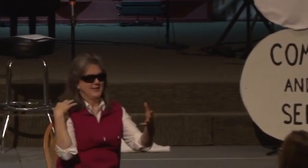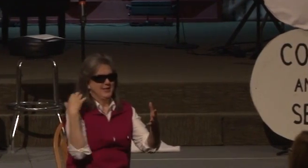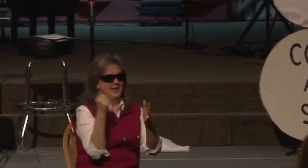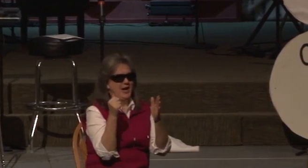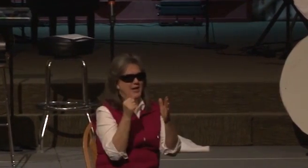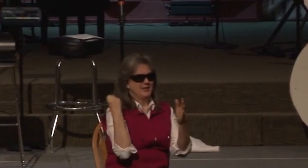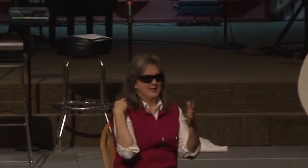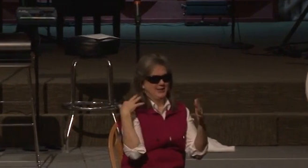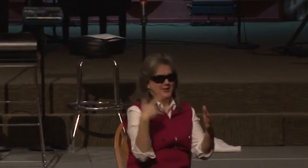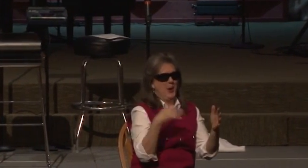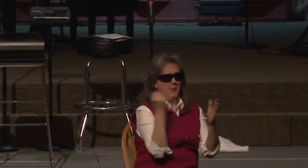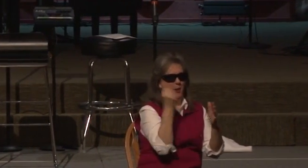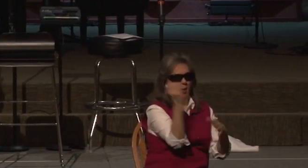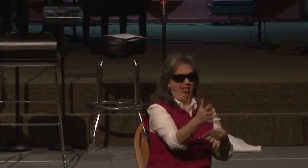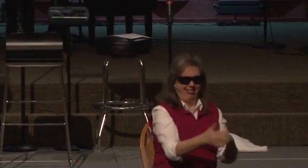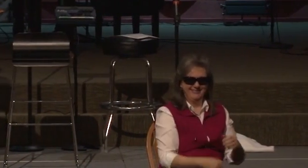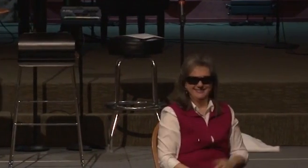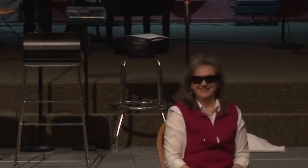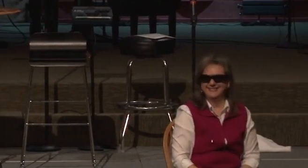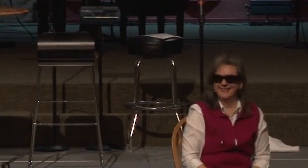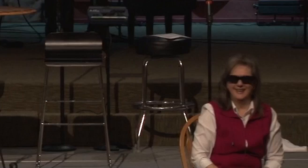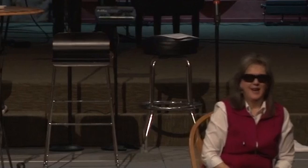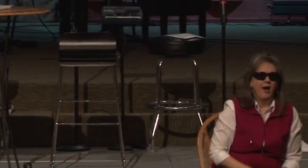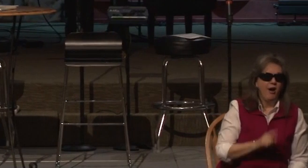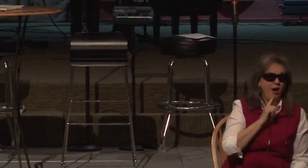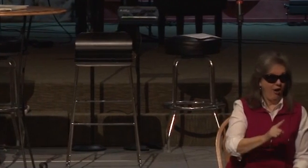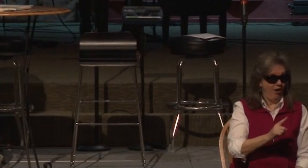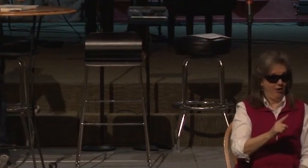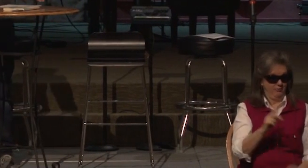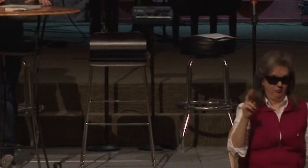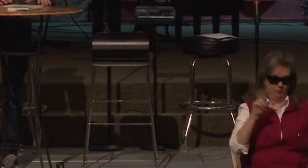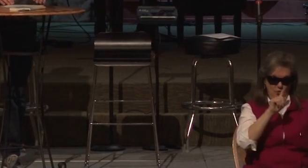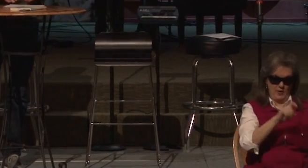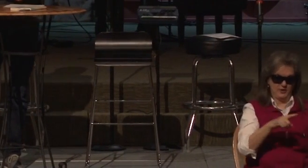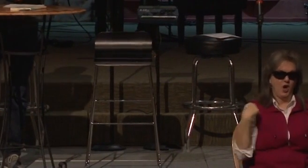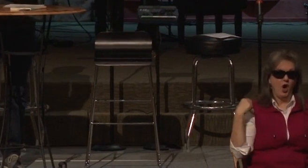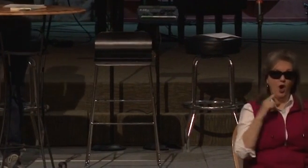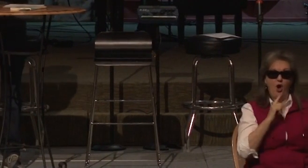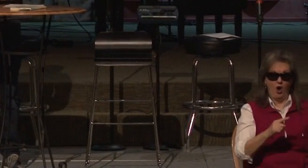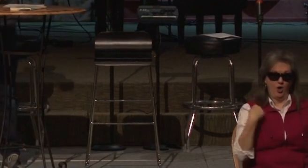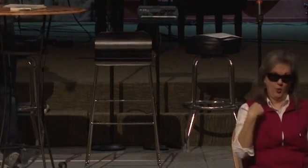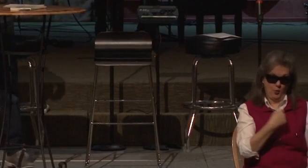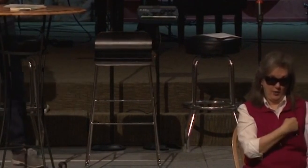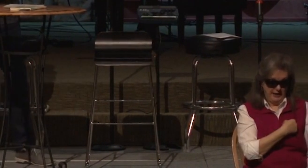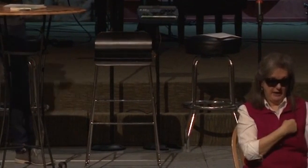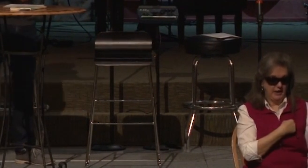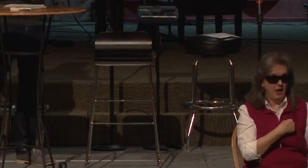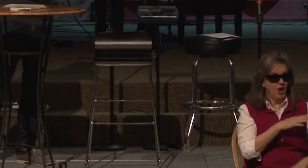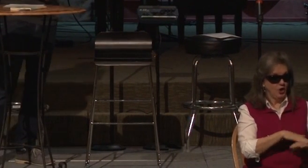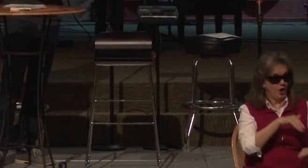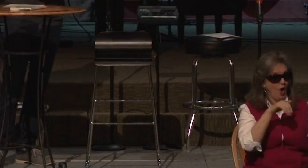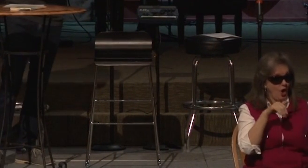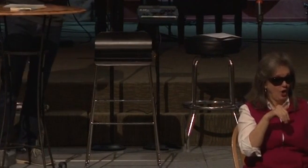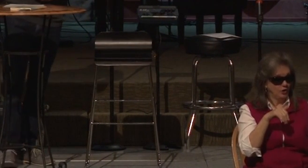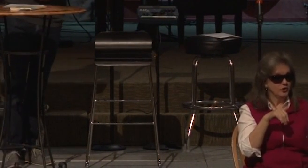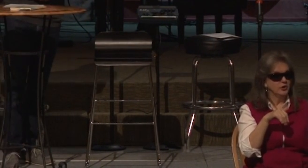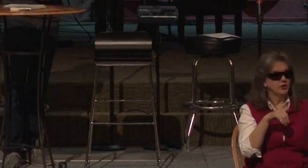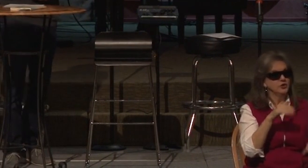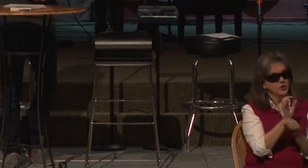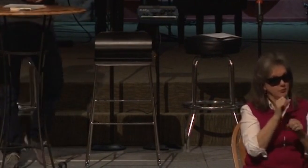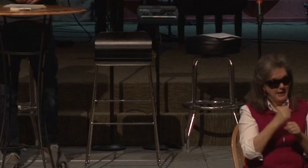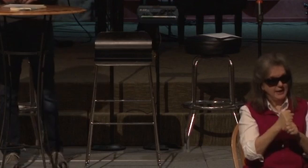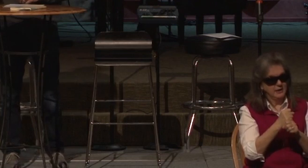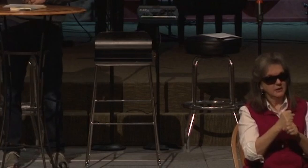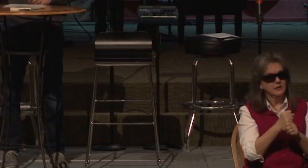that should be on the screen is, are we called to make disciples of non-Christians?